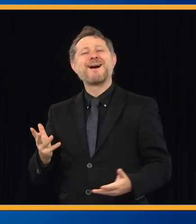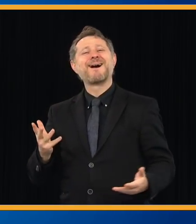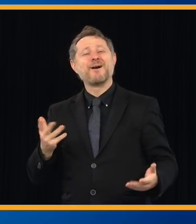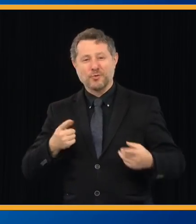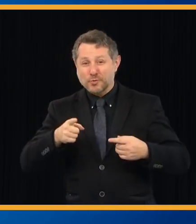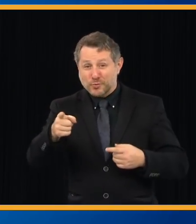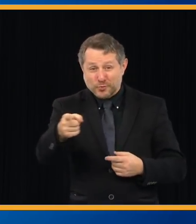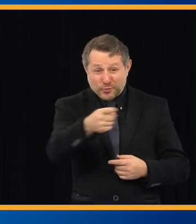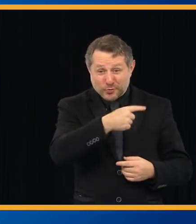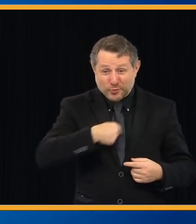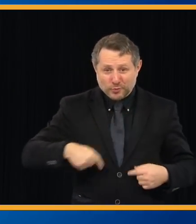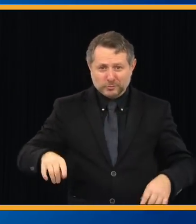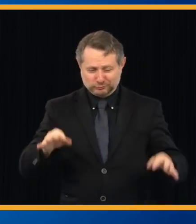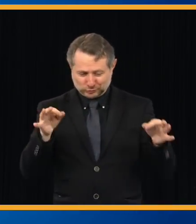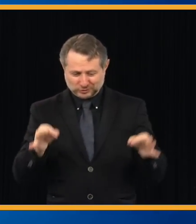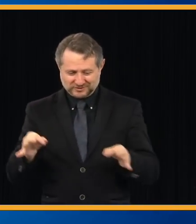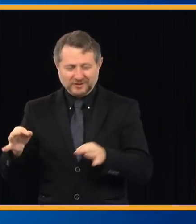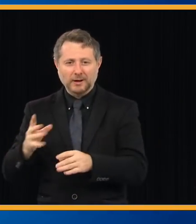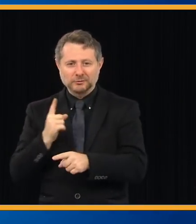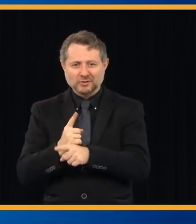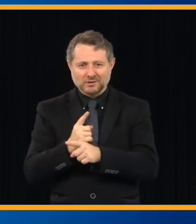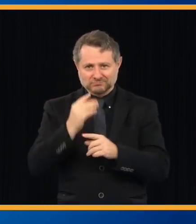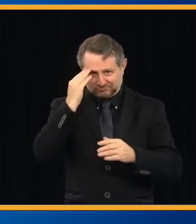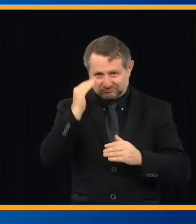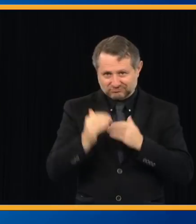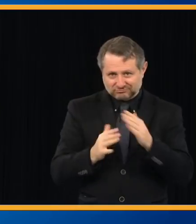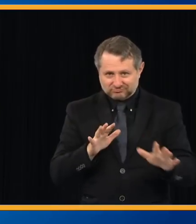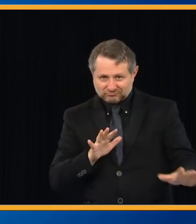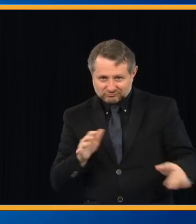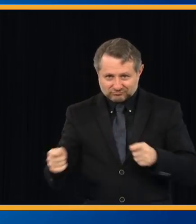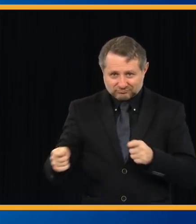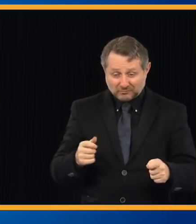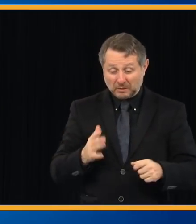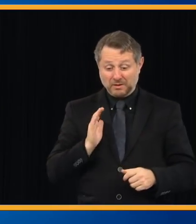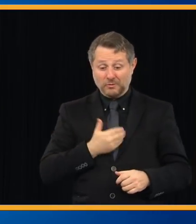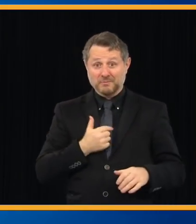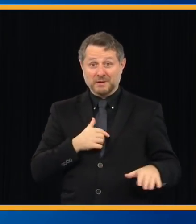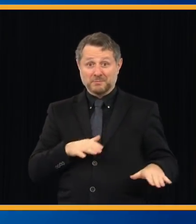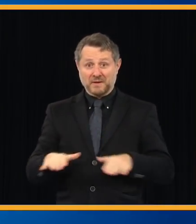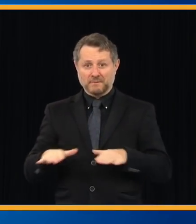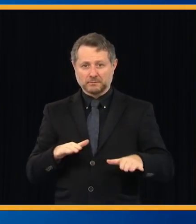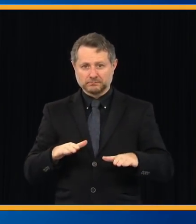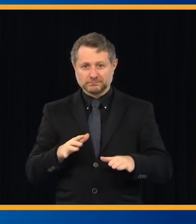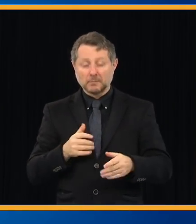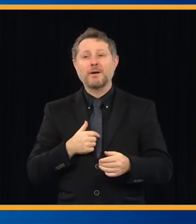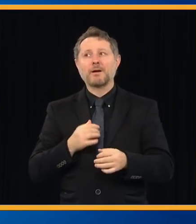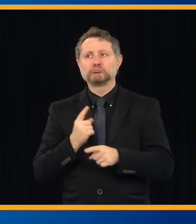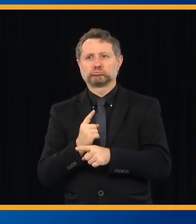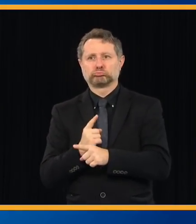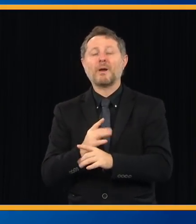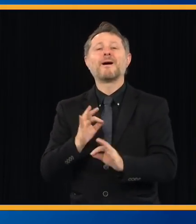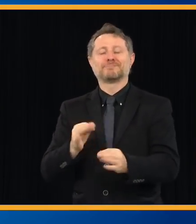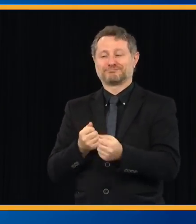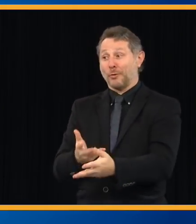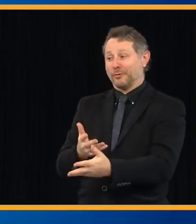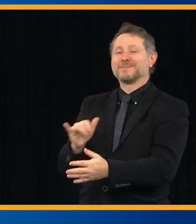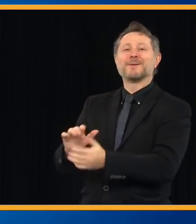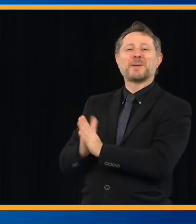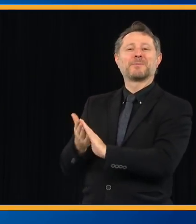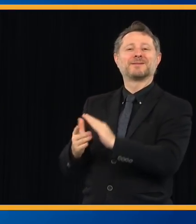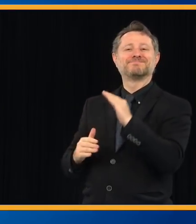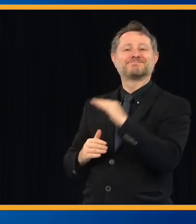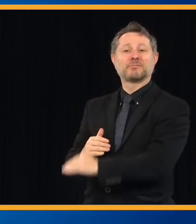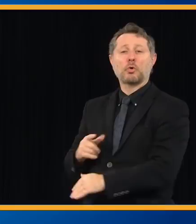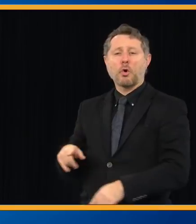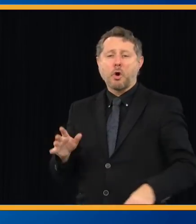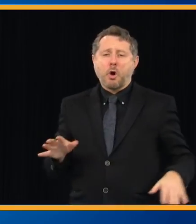of cases go down. We are reducing the number of infections. If we didn't do anything, you would have seen